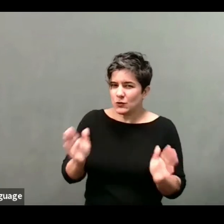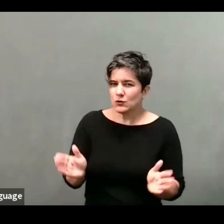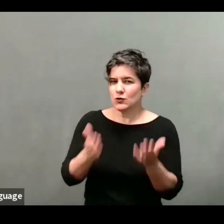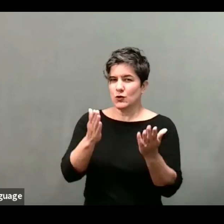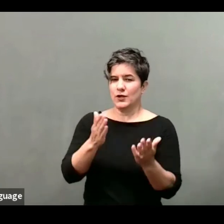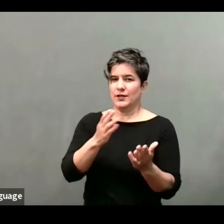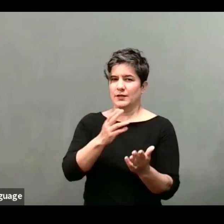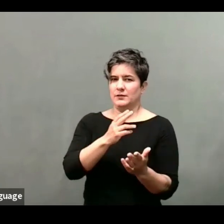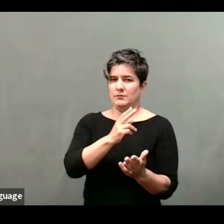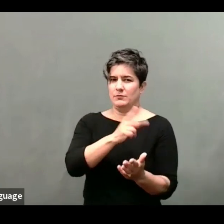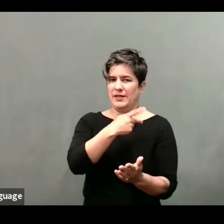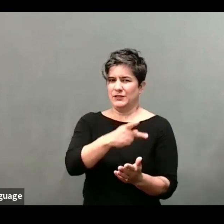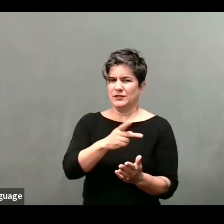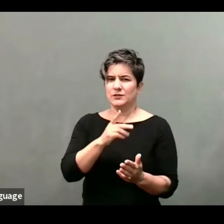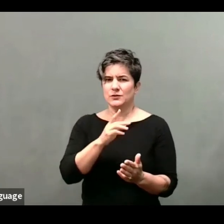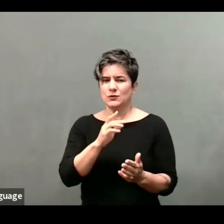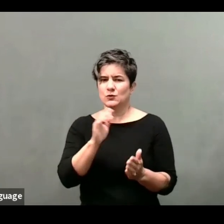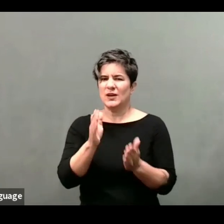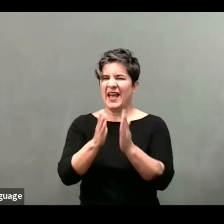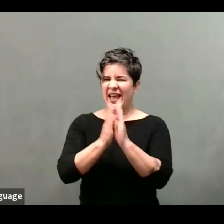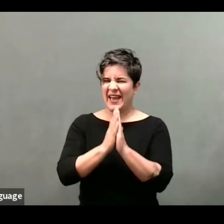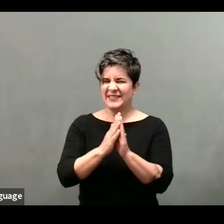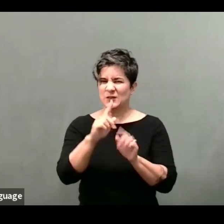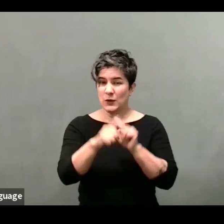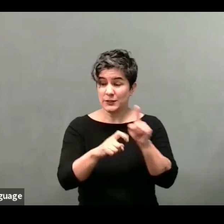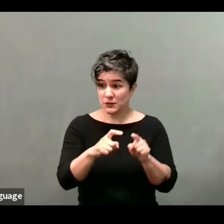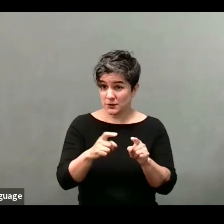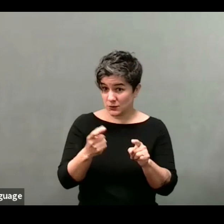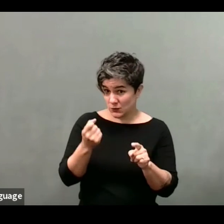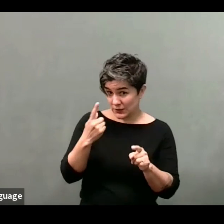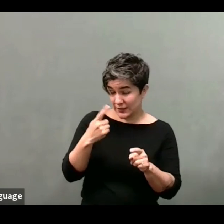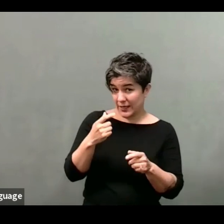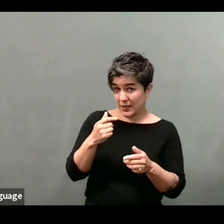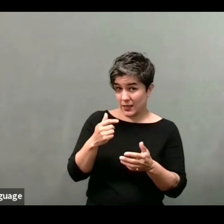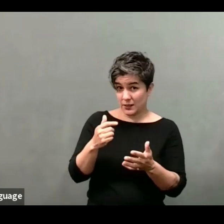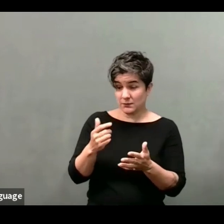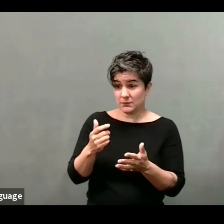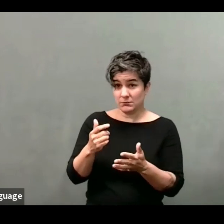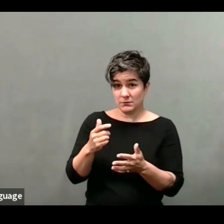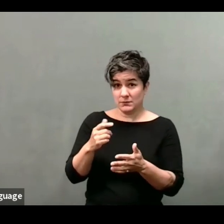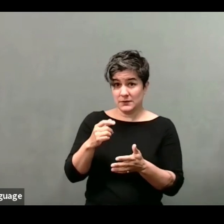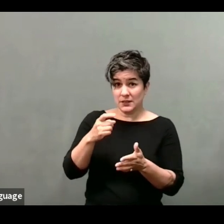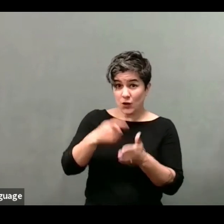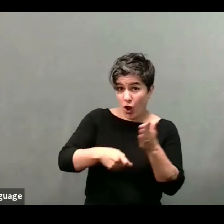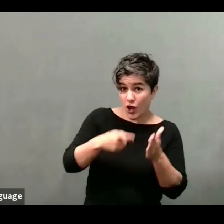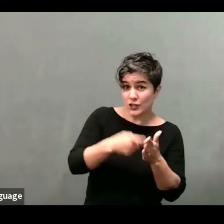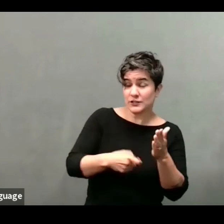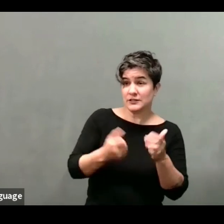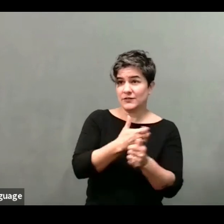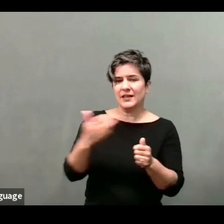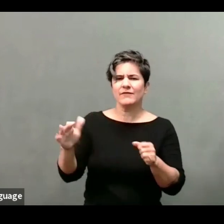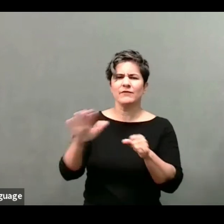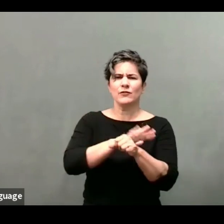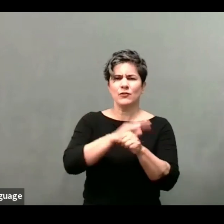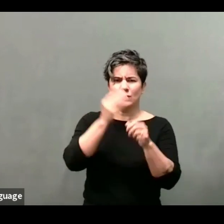encourage the patient to speak up if they have questions, just to make sure that they're truly making informed decisions.